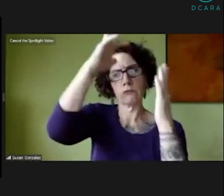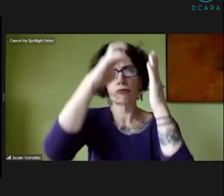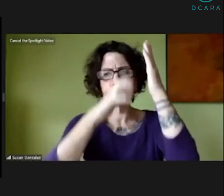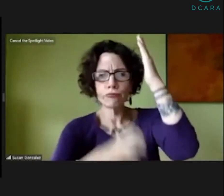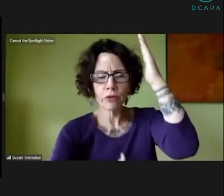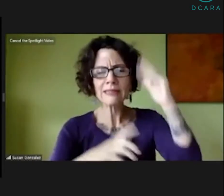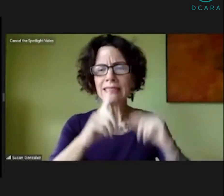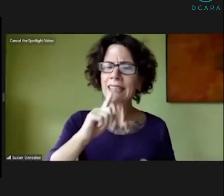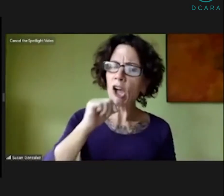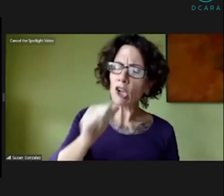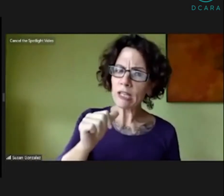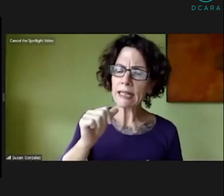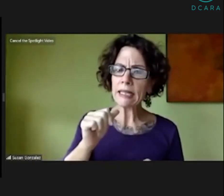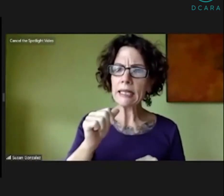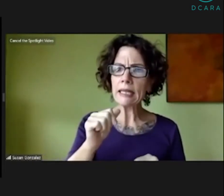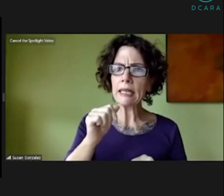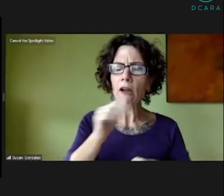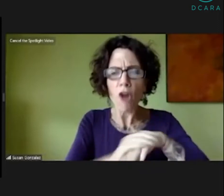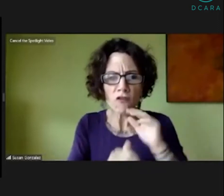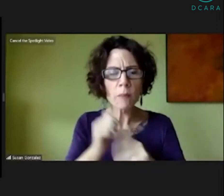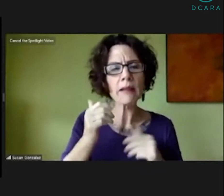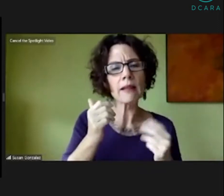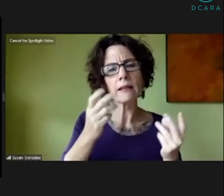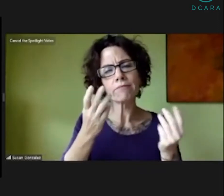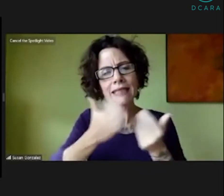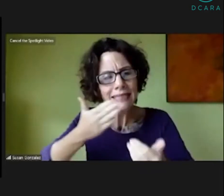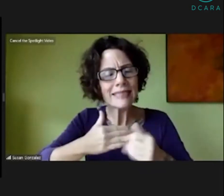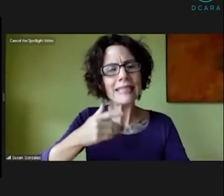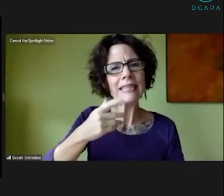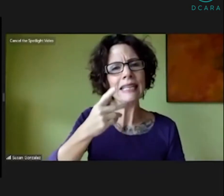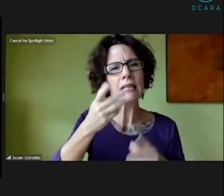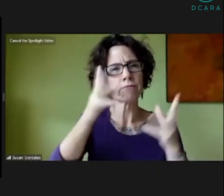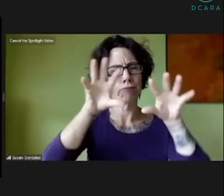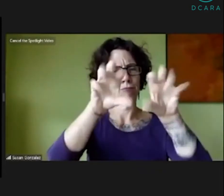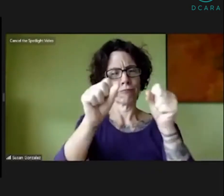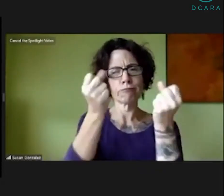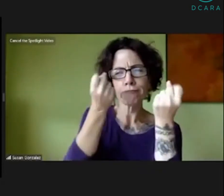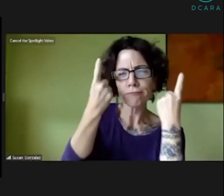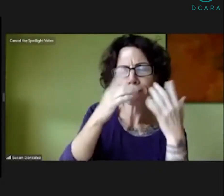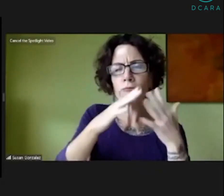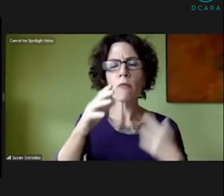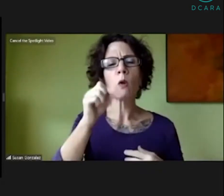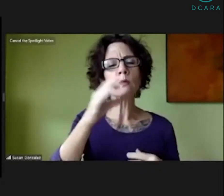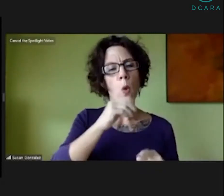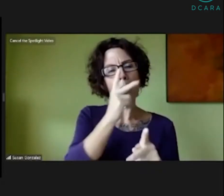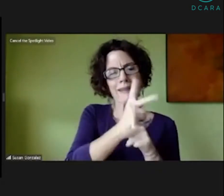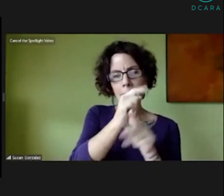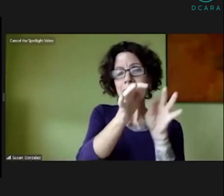to be too heavily focused on the written English. I want it to be comfortable and easy for you to